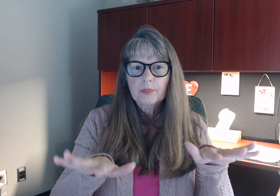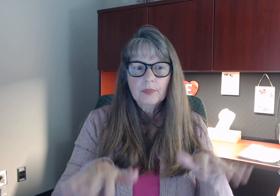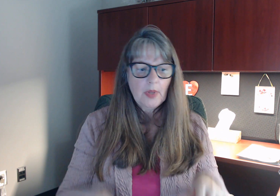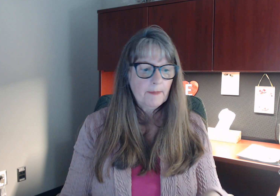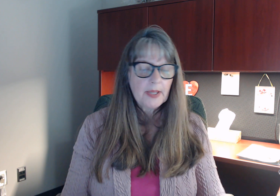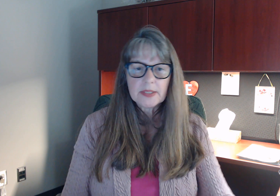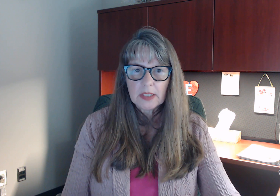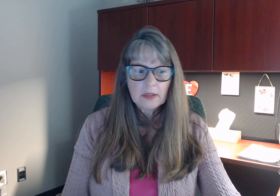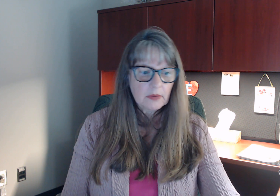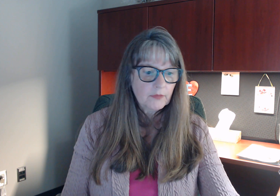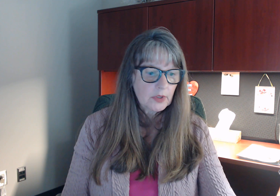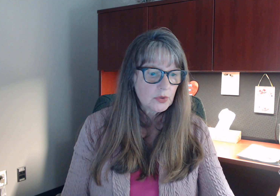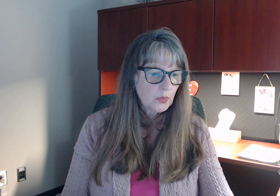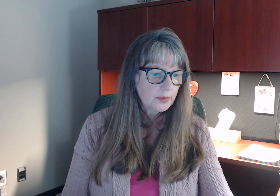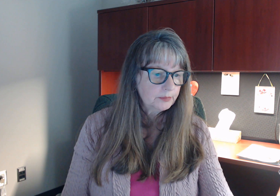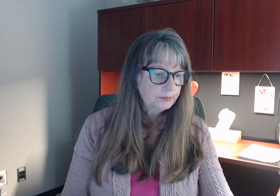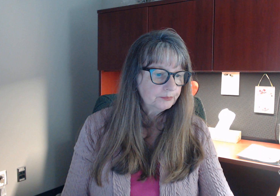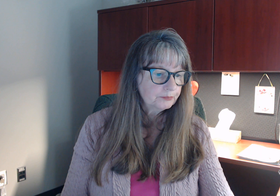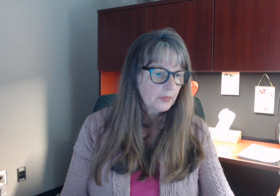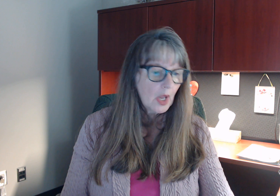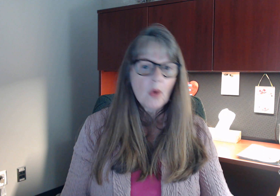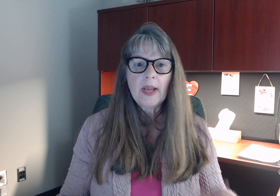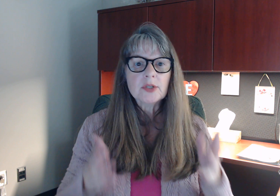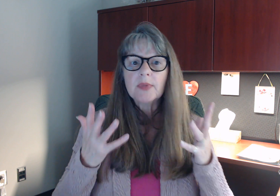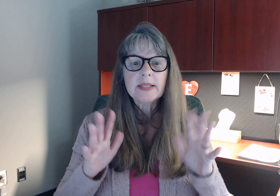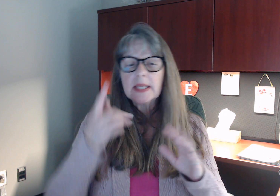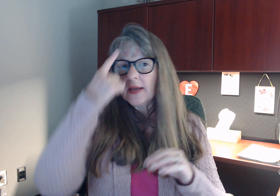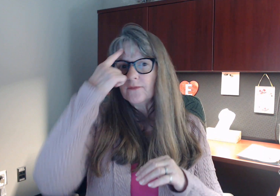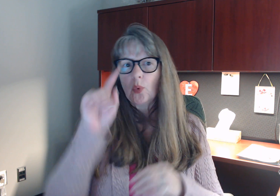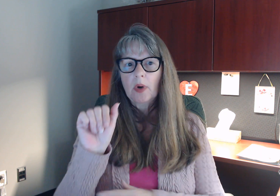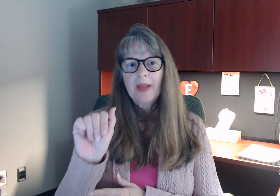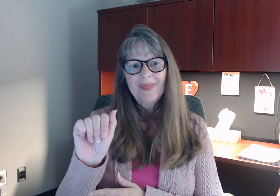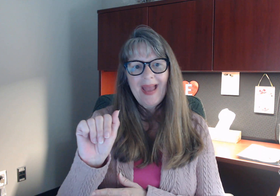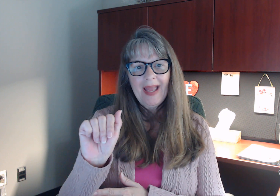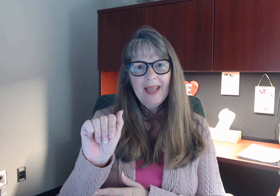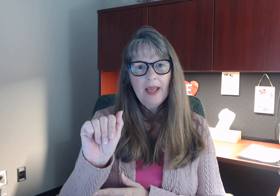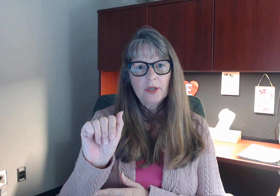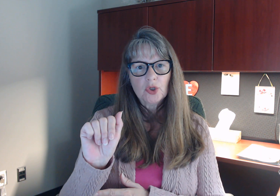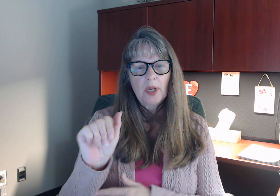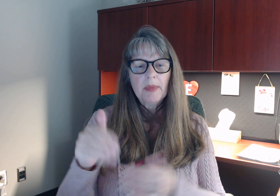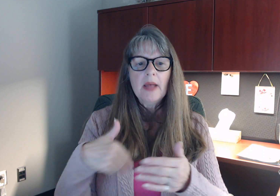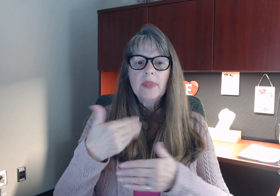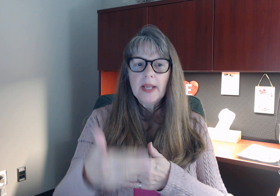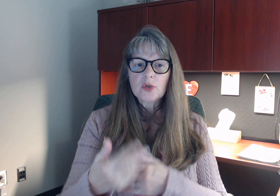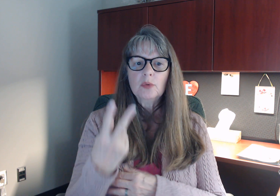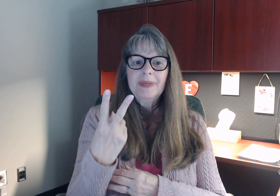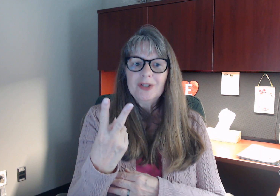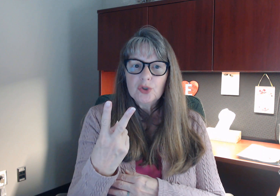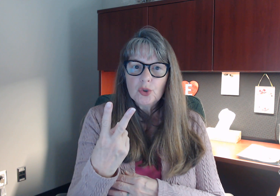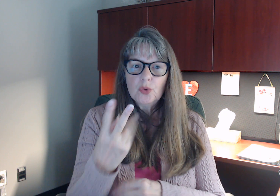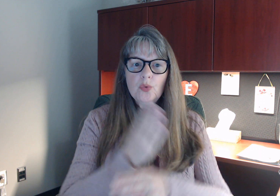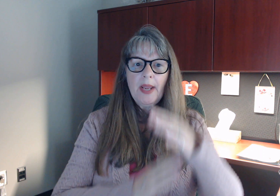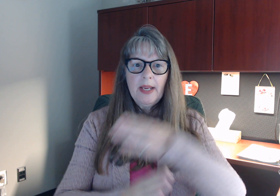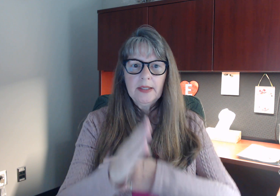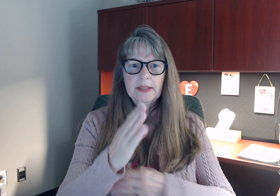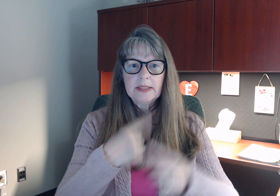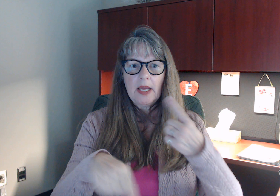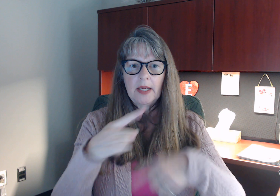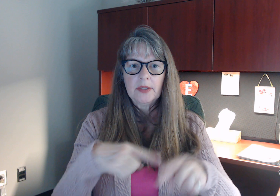A blessing of any sort. Okay, so that's it for the A handshake. The next would be two-handed signs